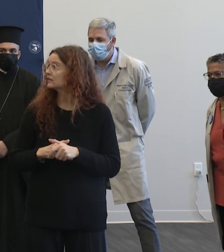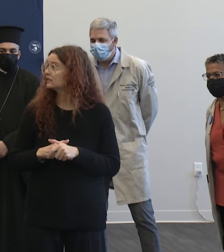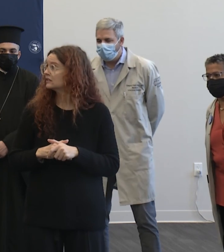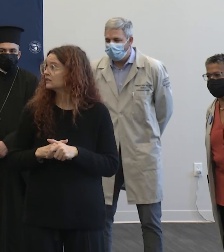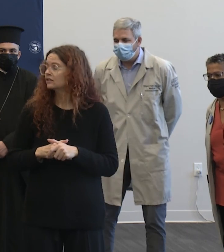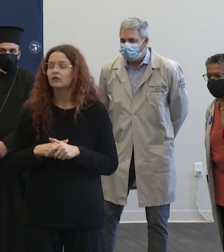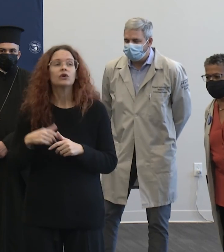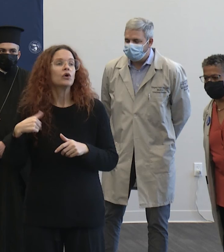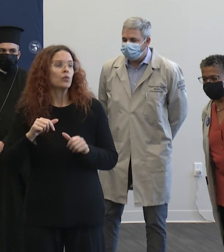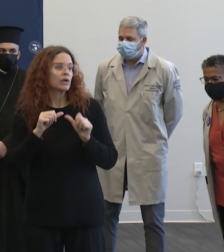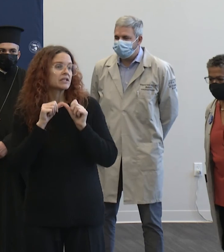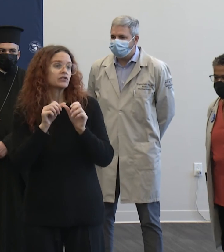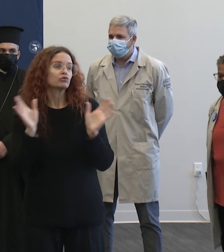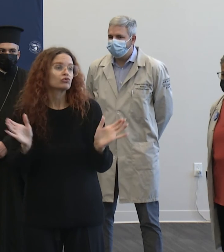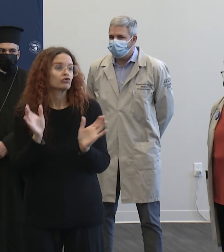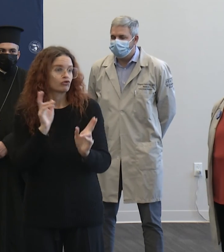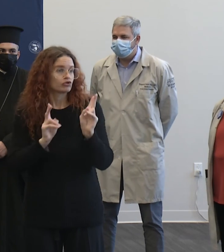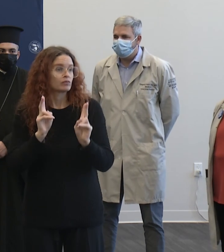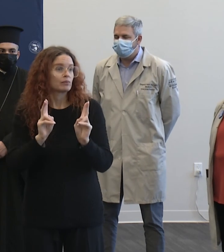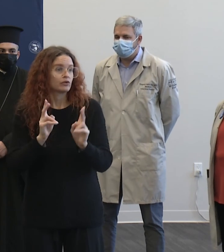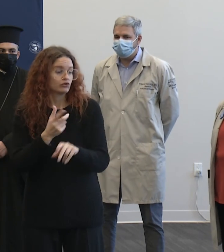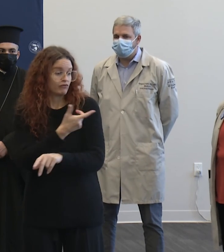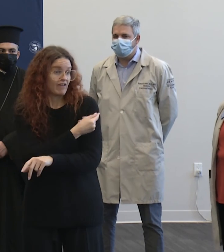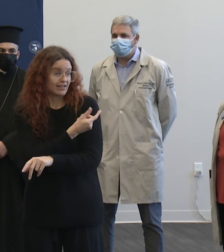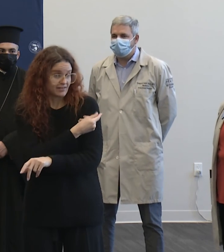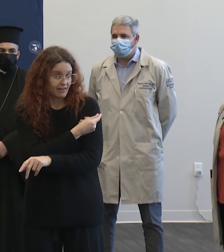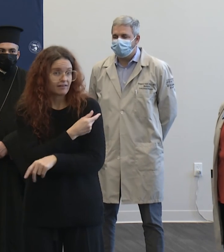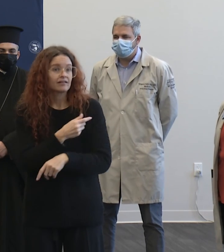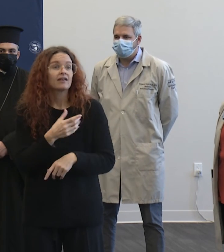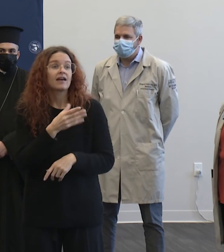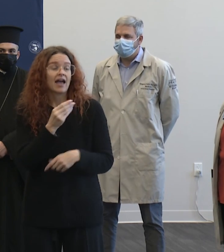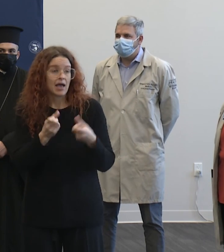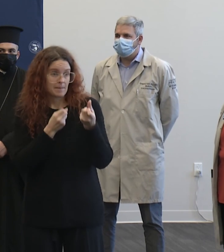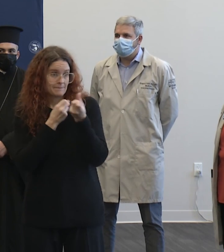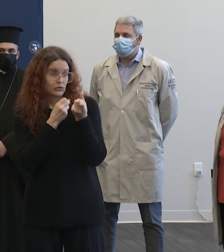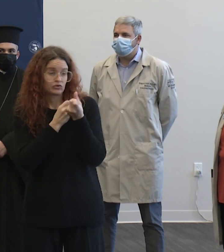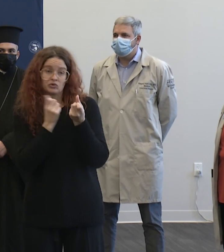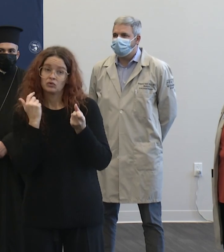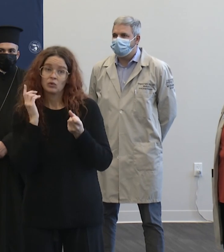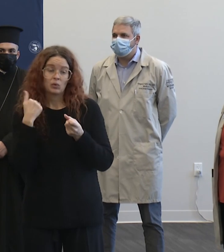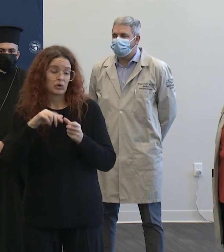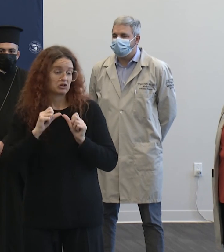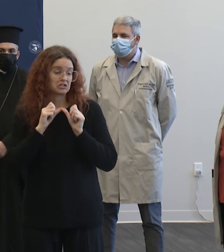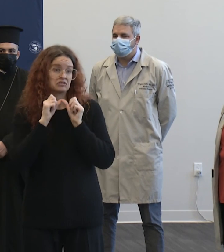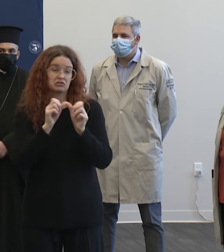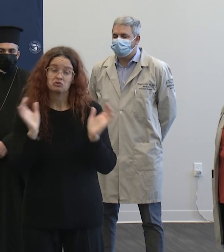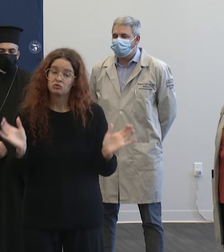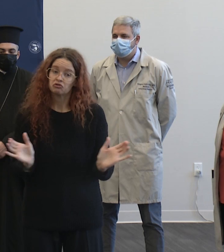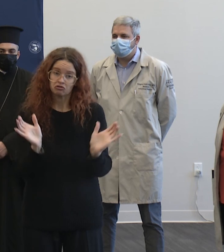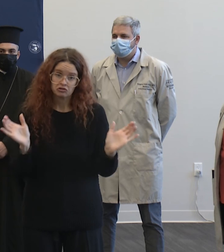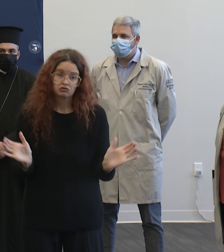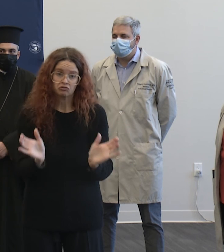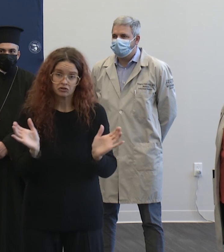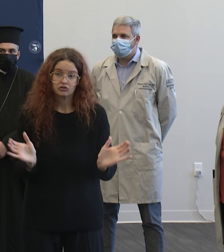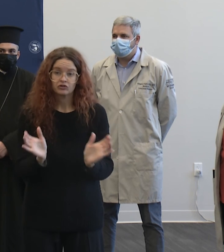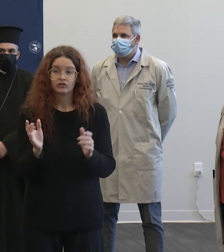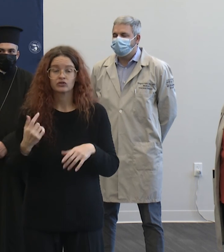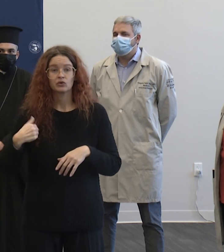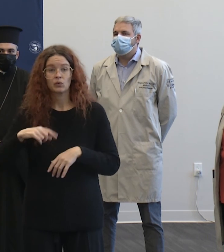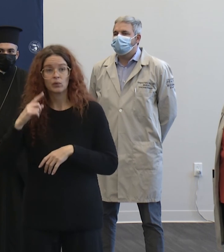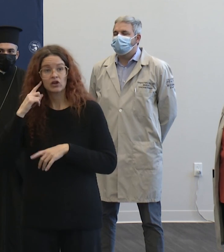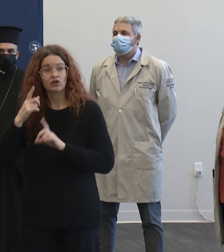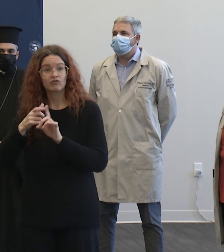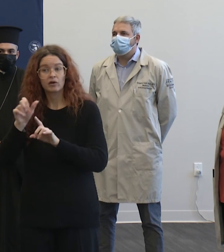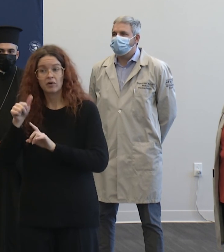going to continue to encourage people to get vaccinated and to get their booster shots. As we heard